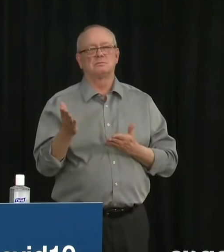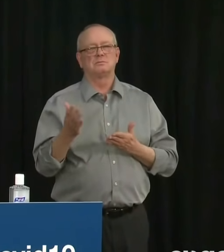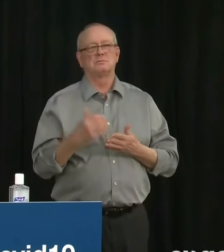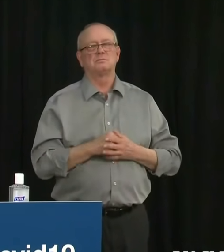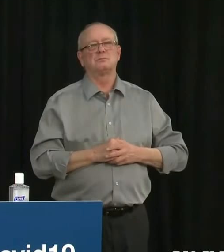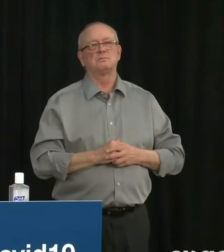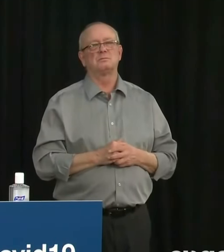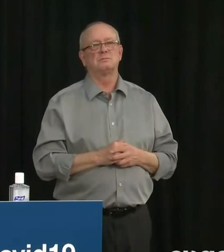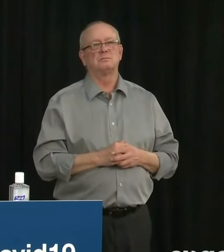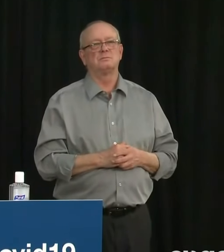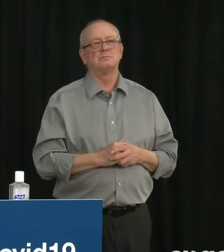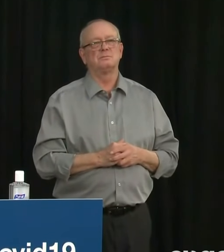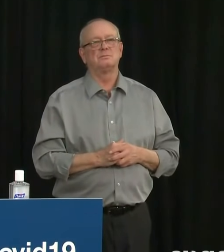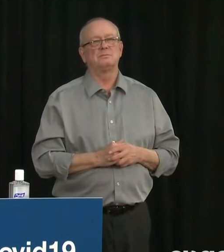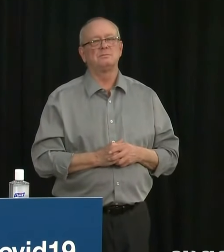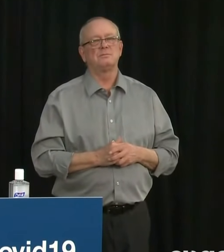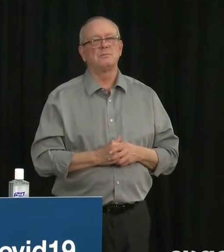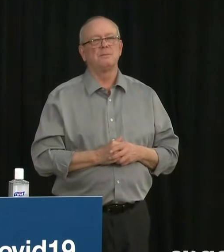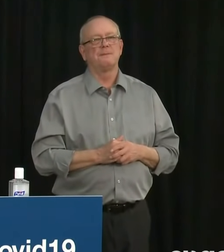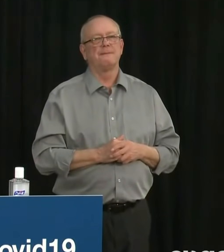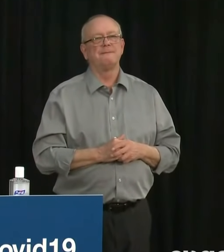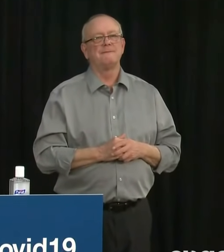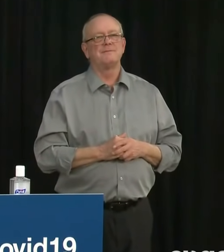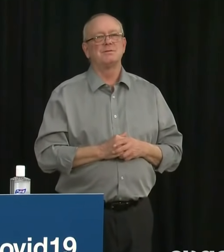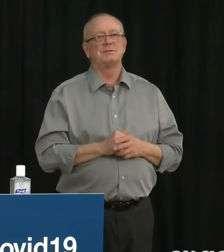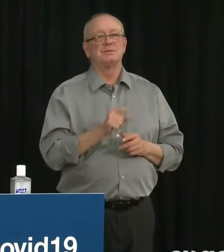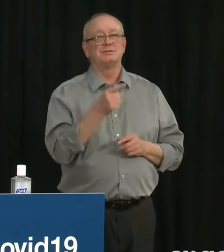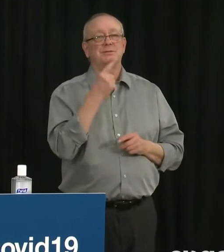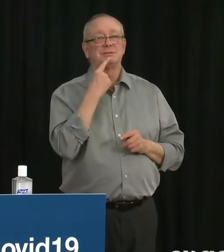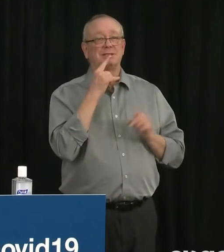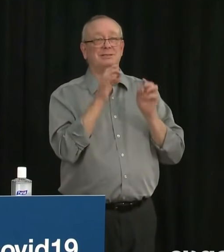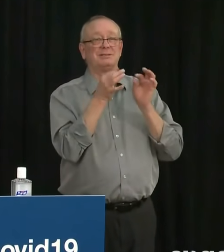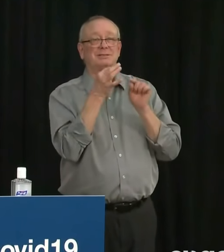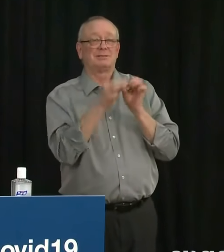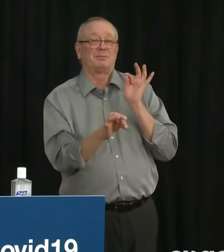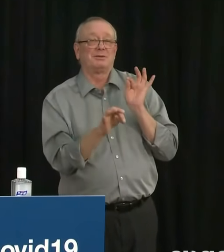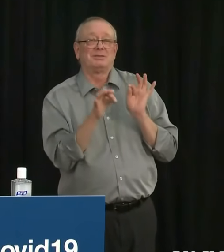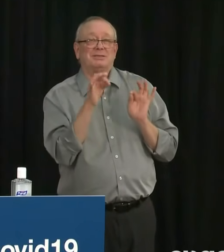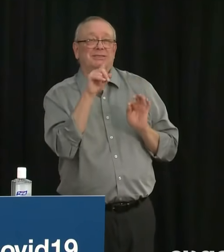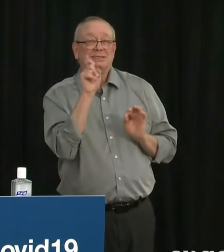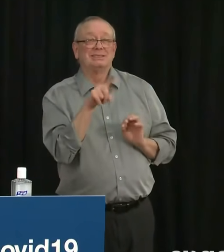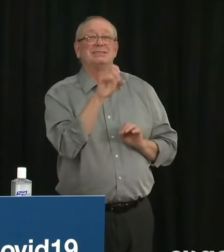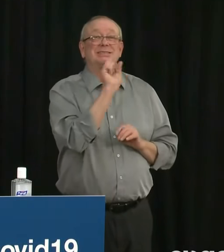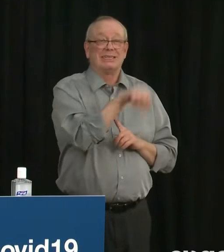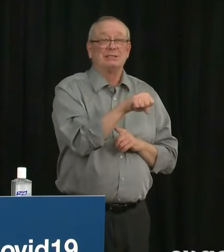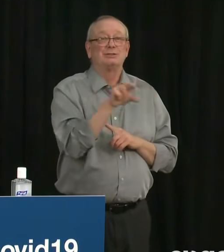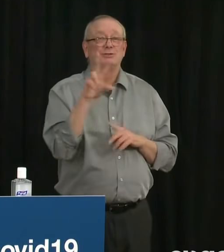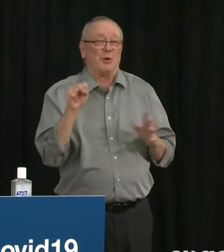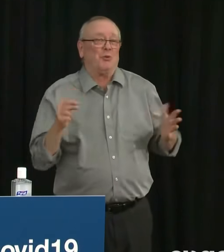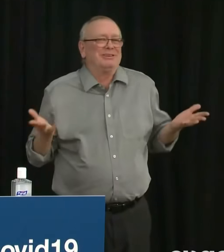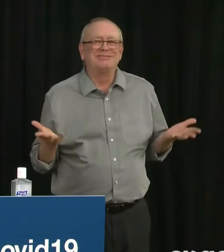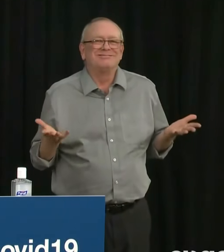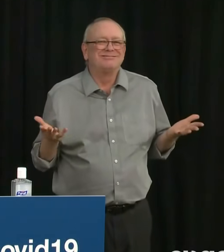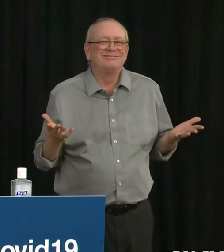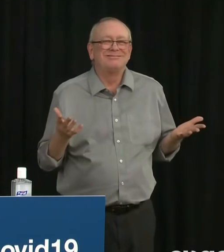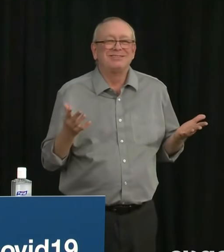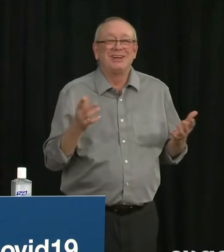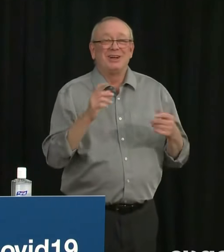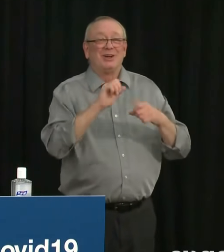Thank you, Kevin. I appreciate that you framed it as a simple question, and yet there are no simple questions in